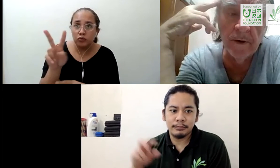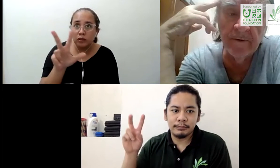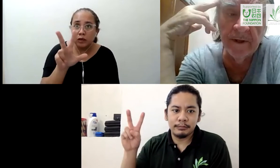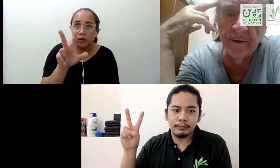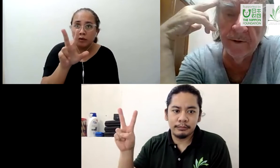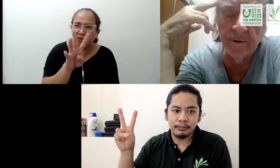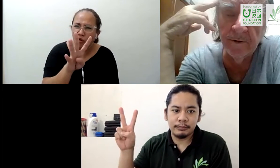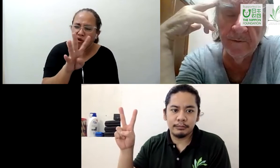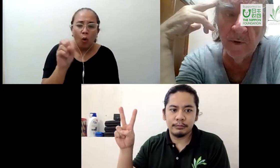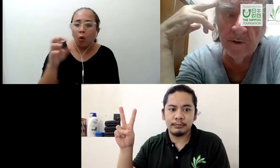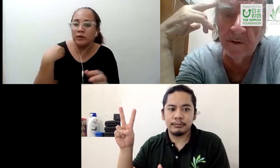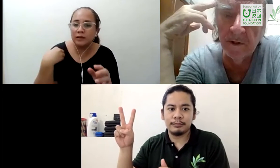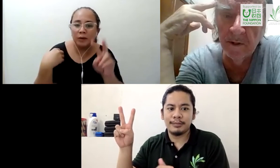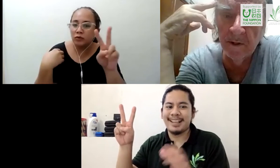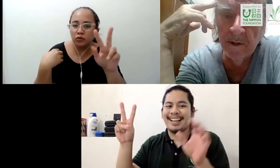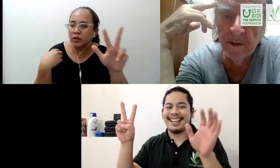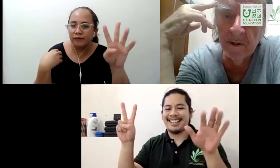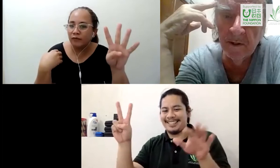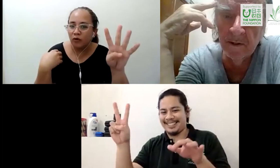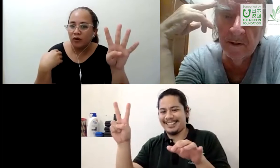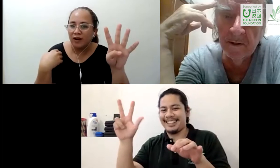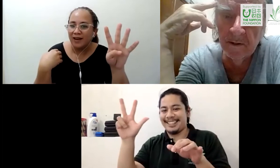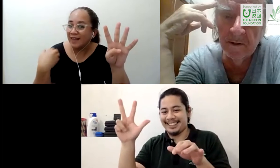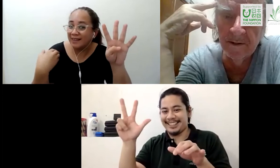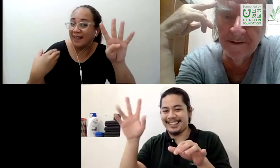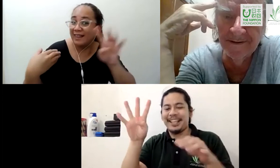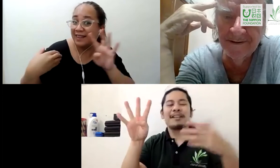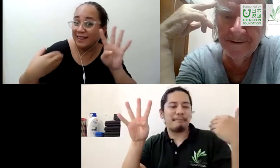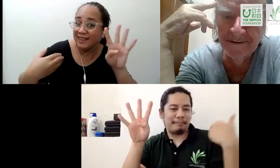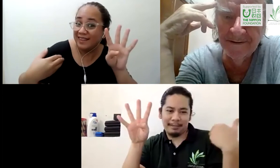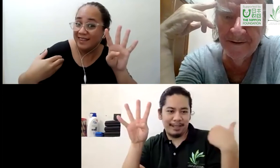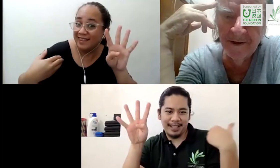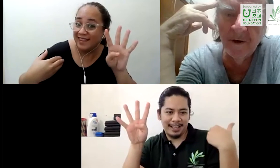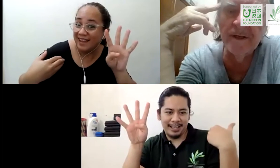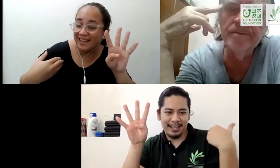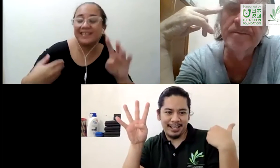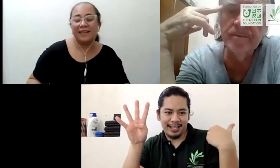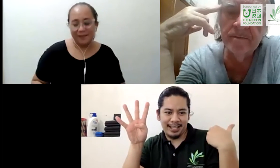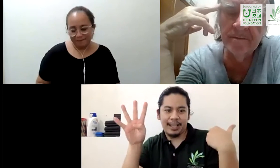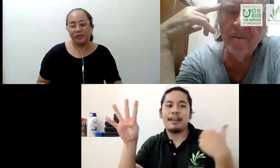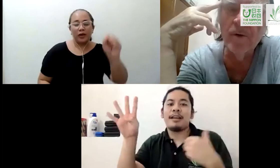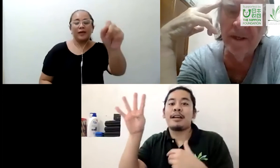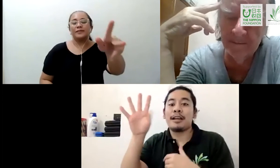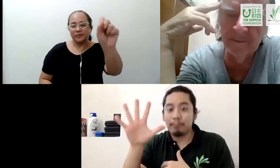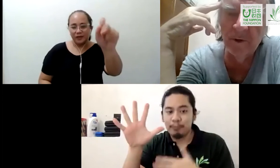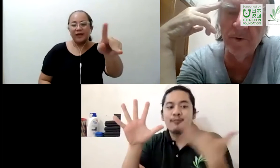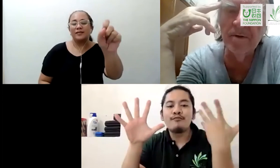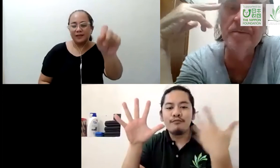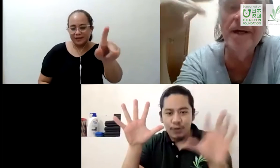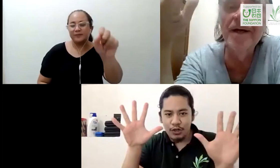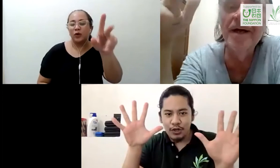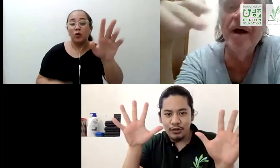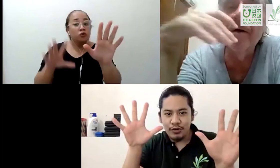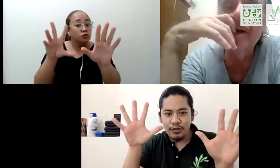or you haven't done 2, 3, and 4? Sorry. We haven't done 2, 3, and 4. Okay, okay, no